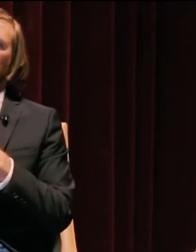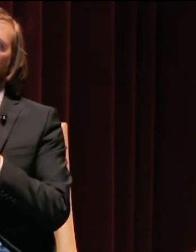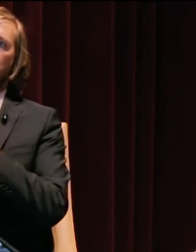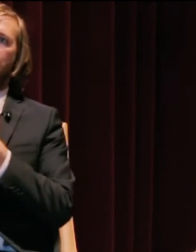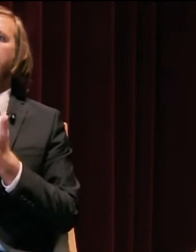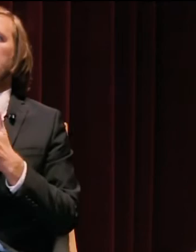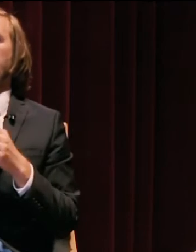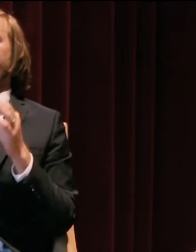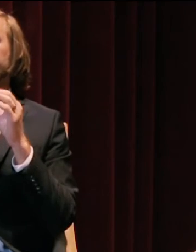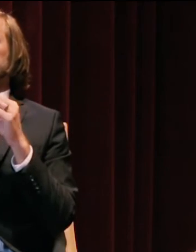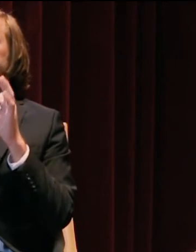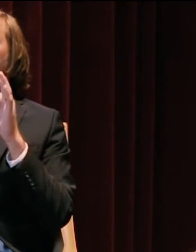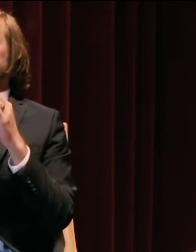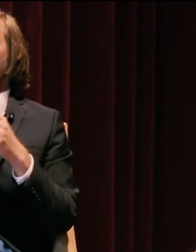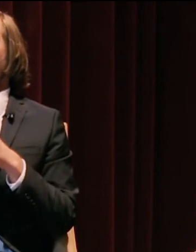the value of my company.